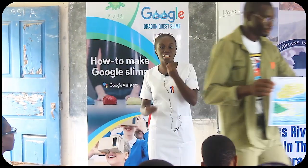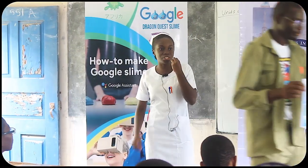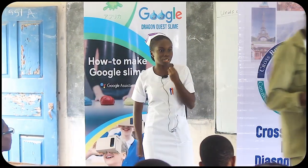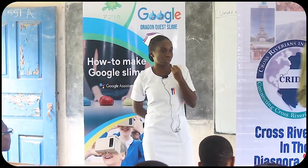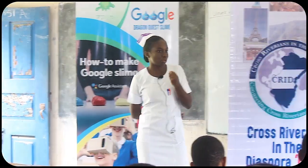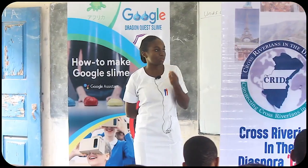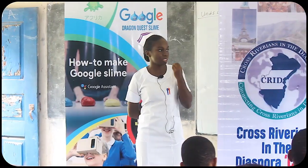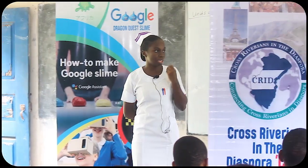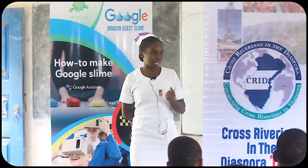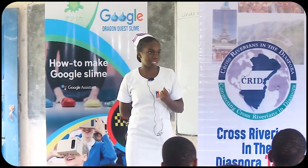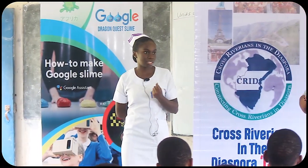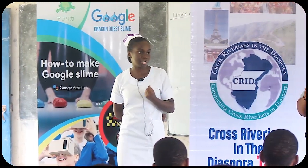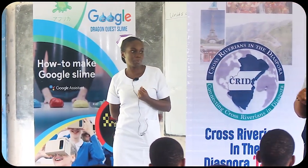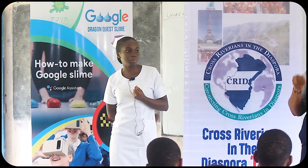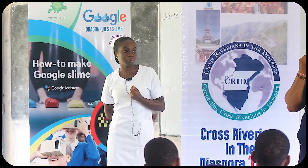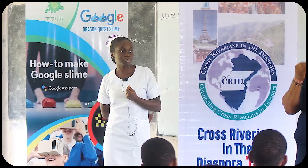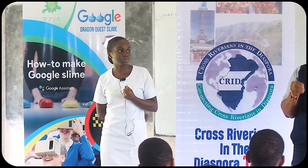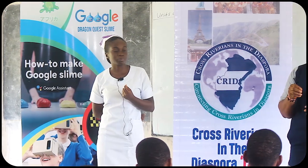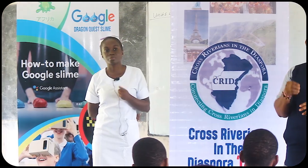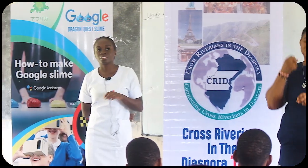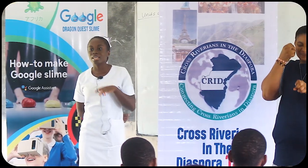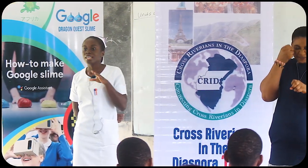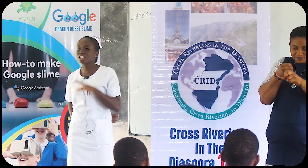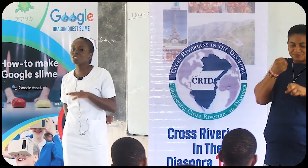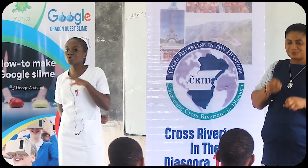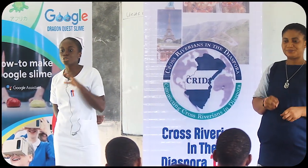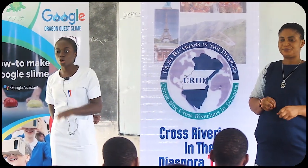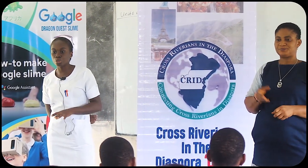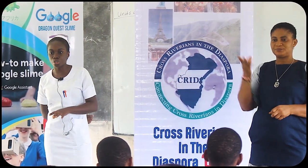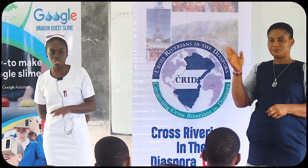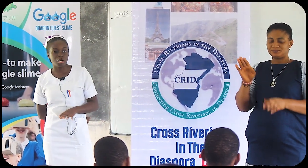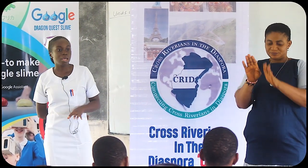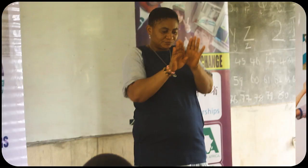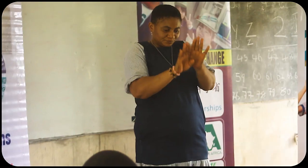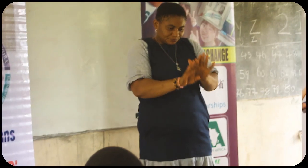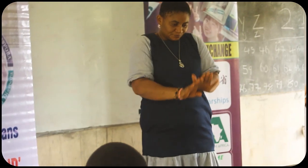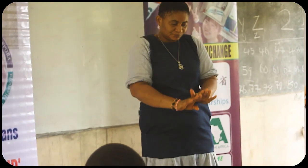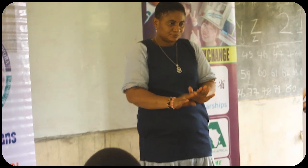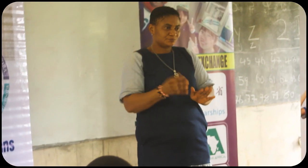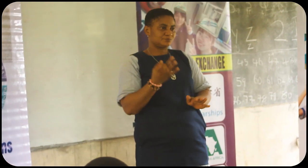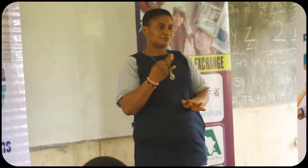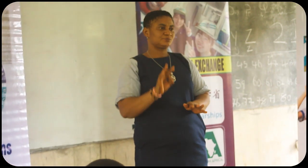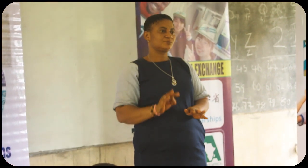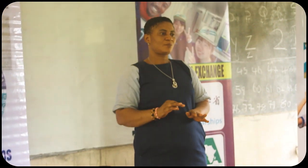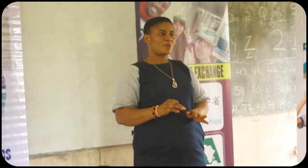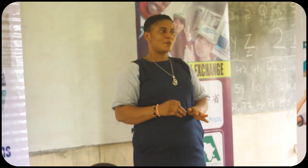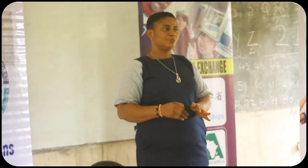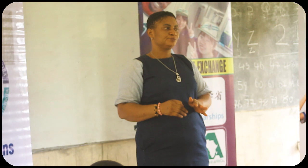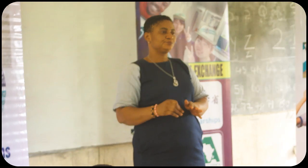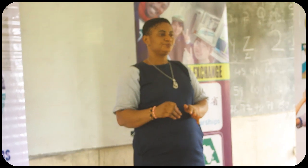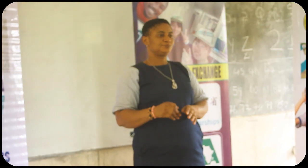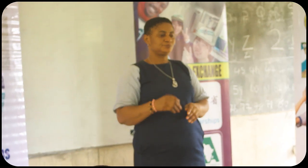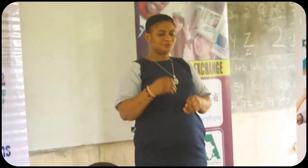through its ingestion of the eggs, there is a reduction in the breeds of